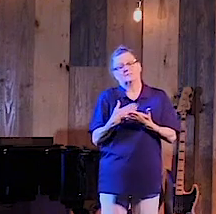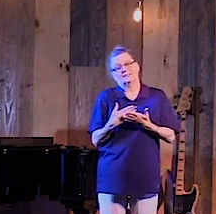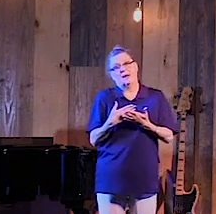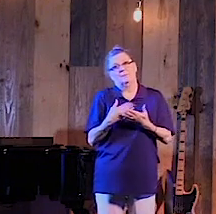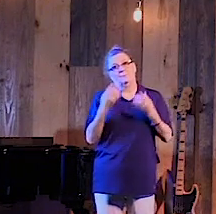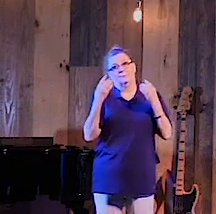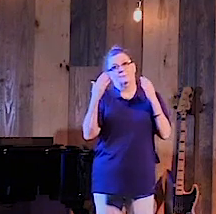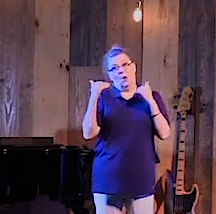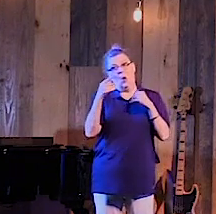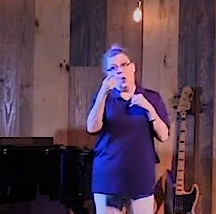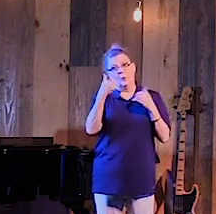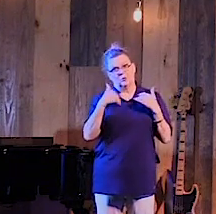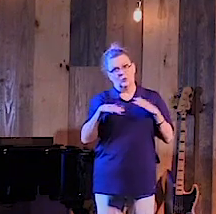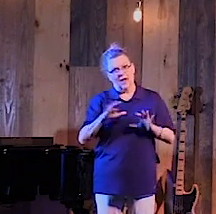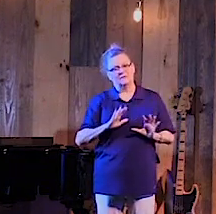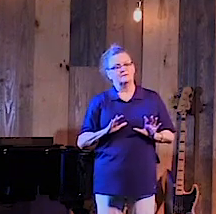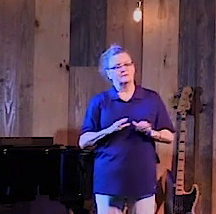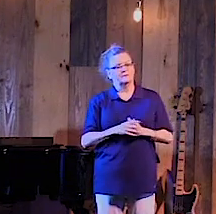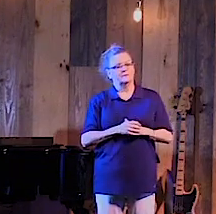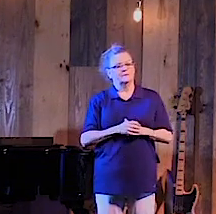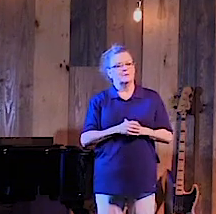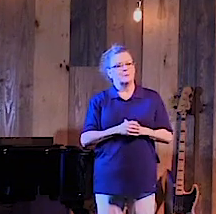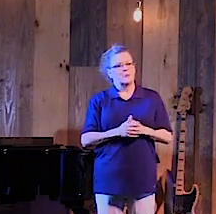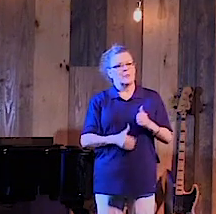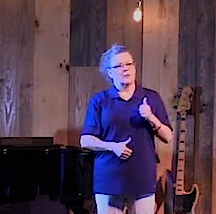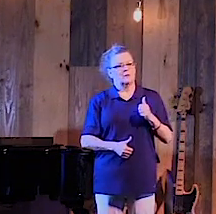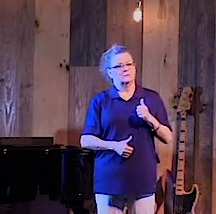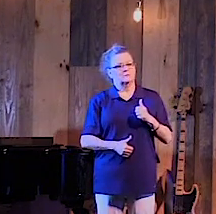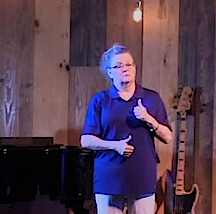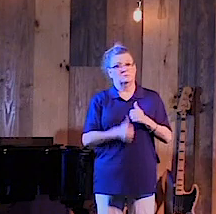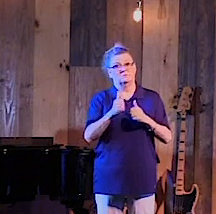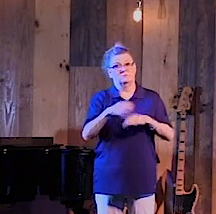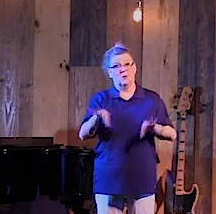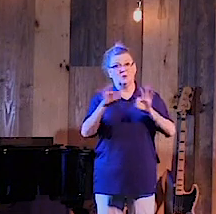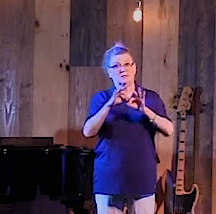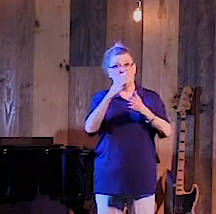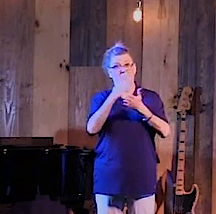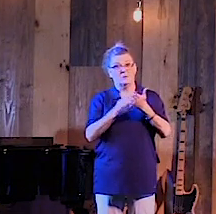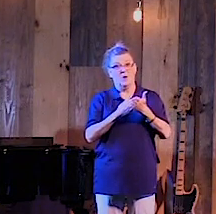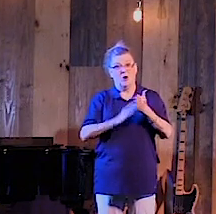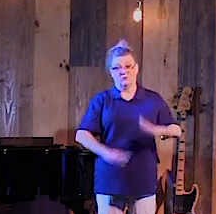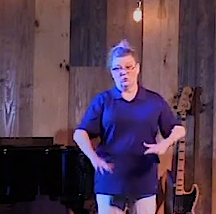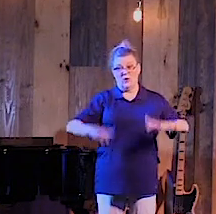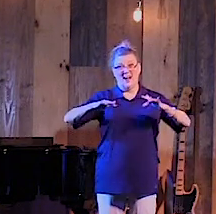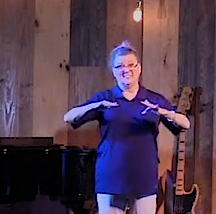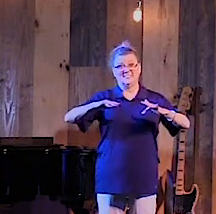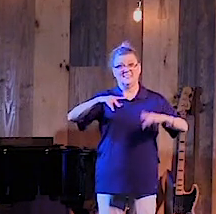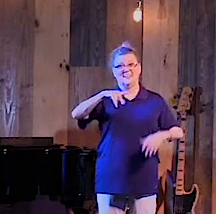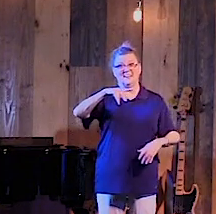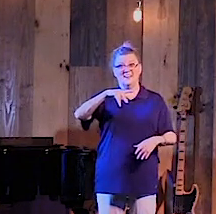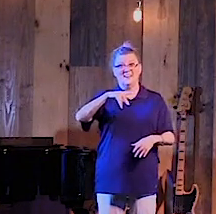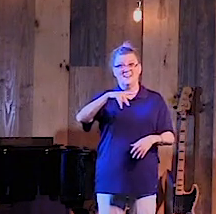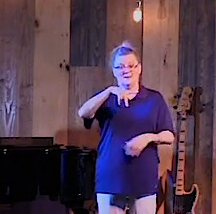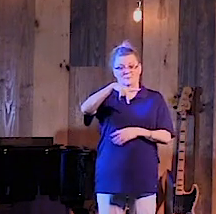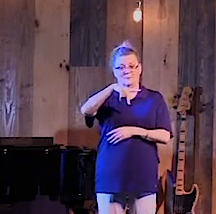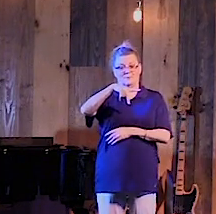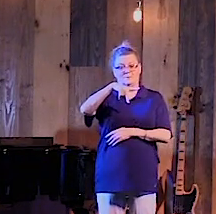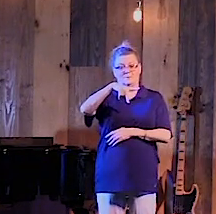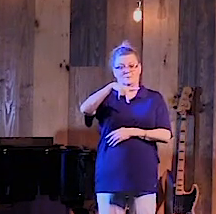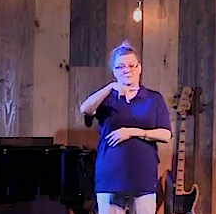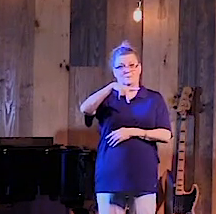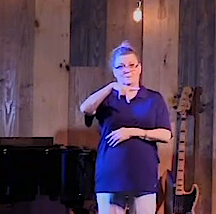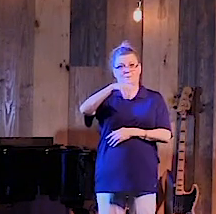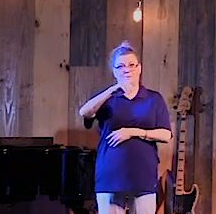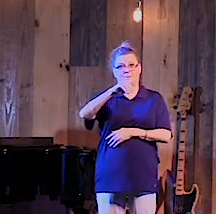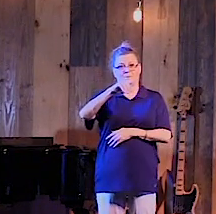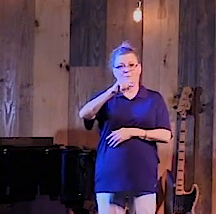you do, you know that one of the most important parts of trying to raise them is the potty training stage, right? And if you don't have kids, just wait. It